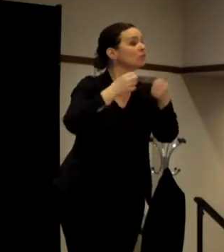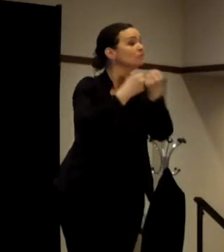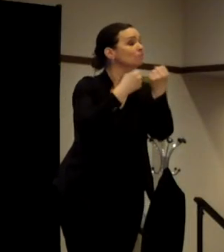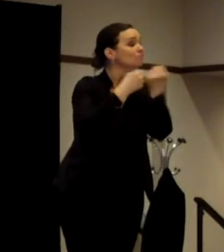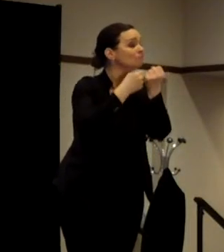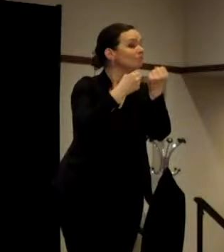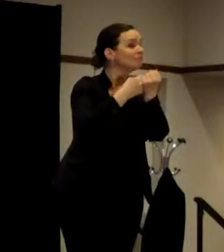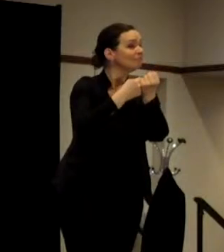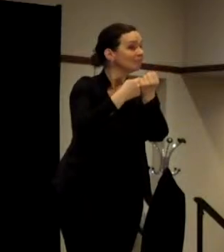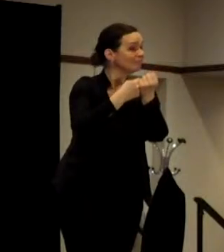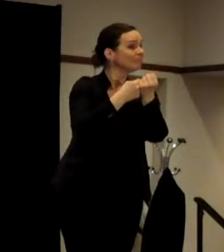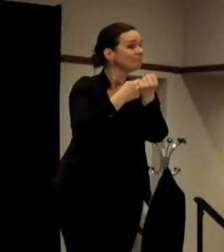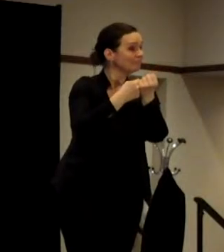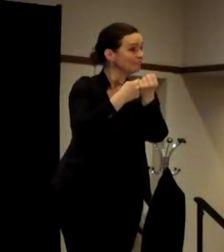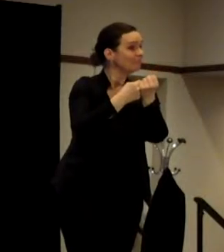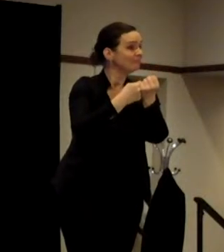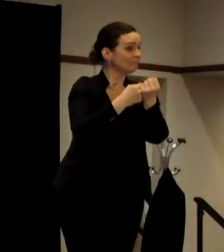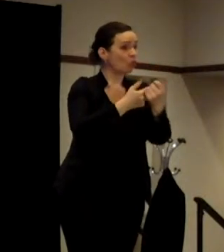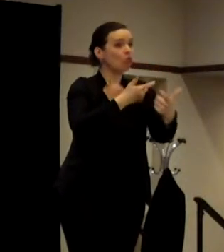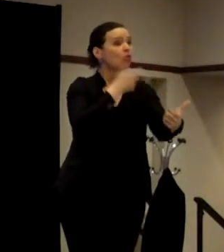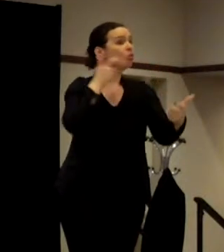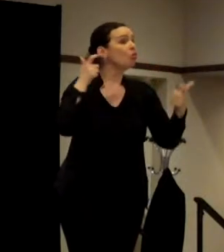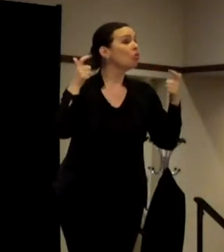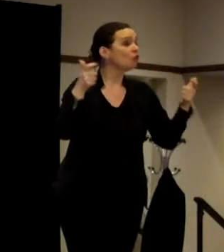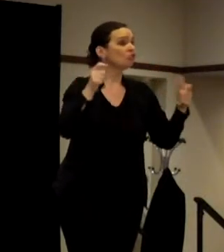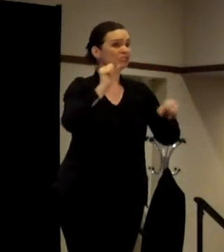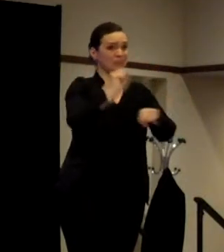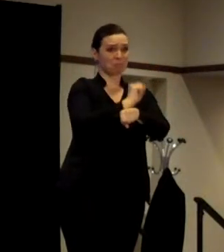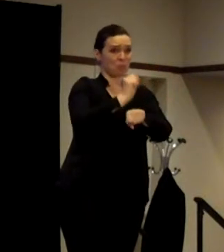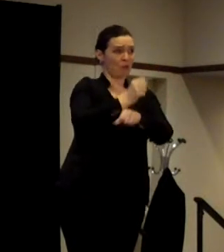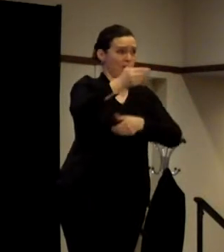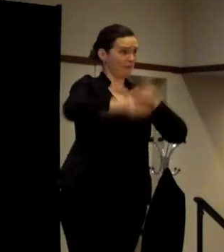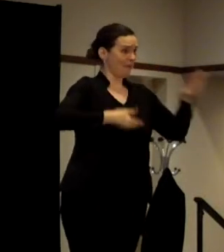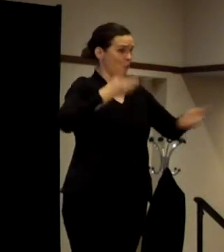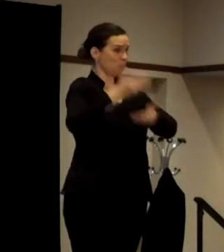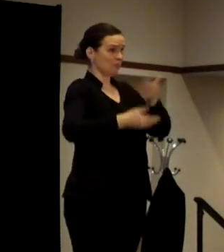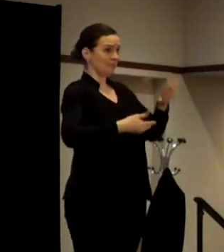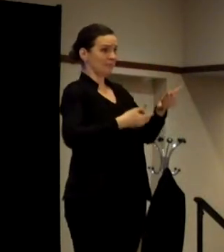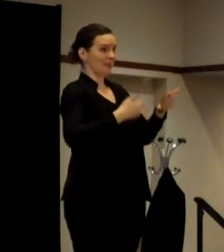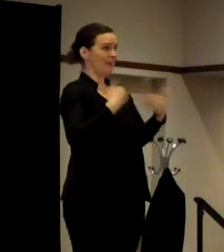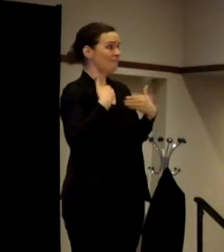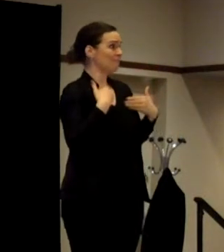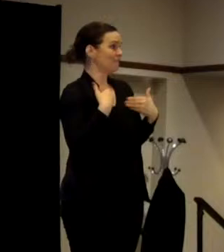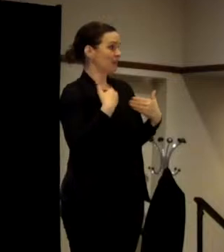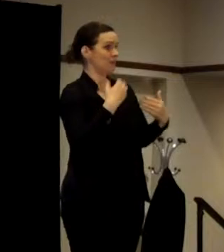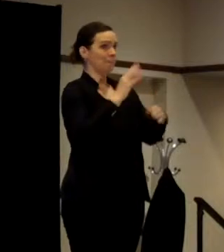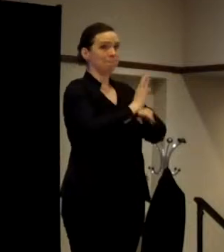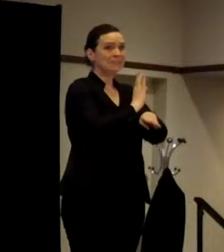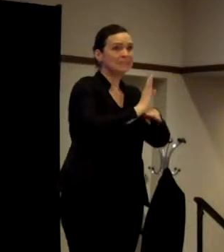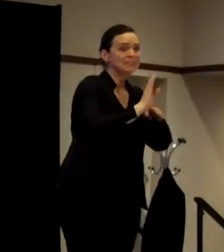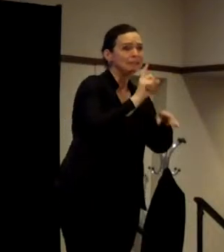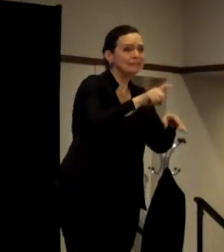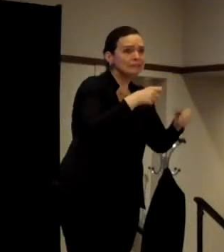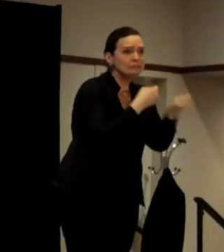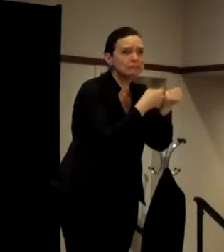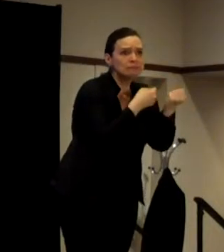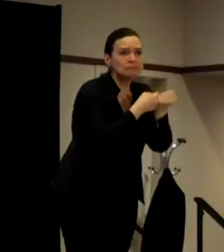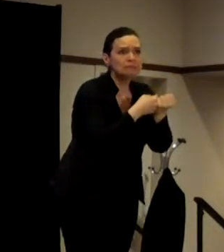and being hundreds of businesses' biggest customer as well. So